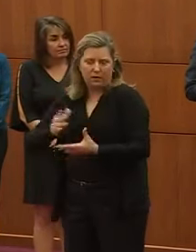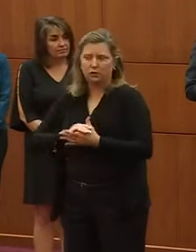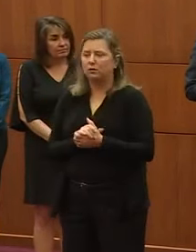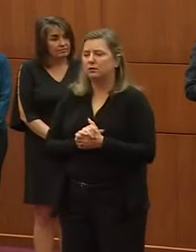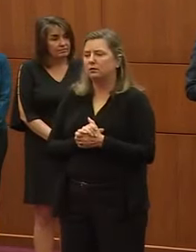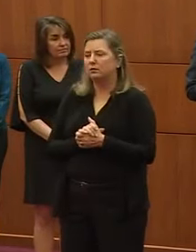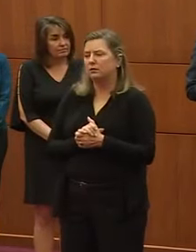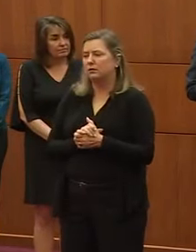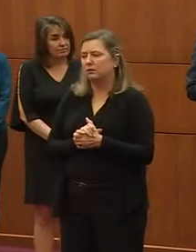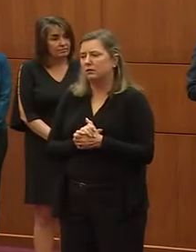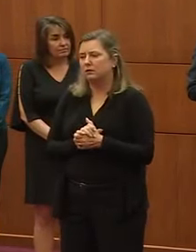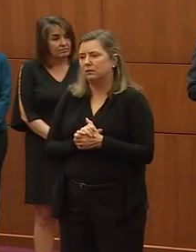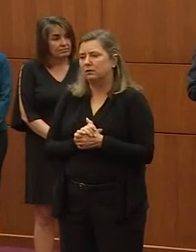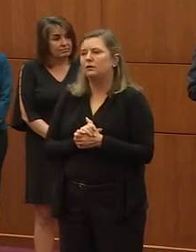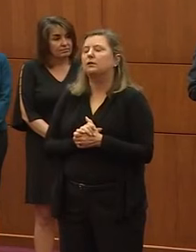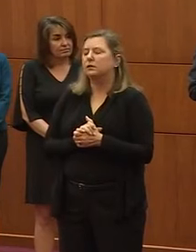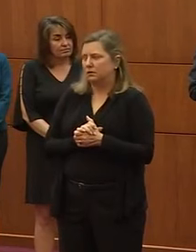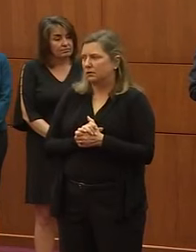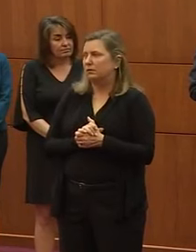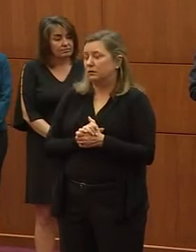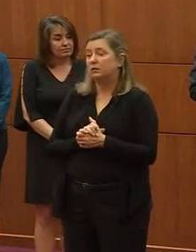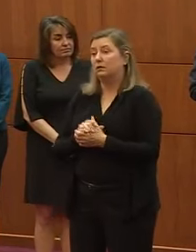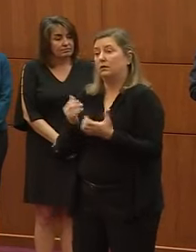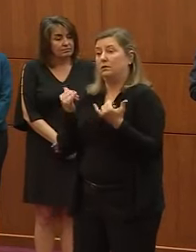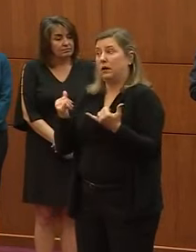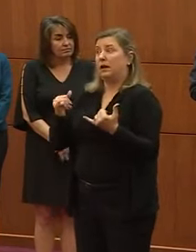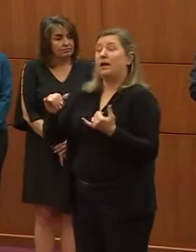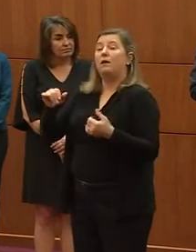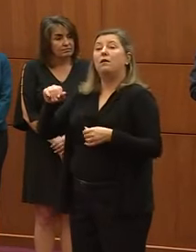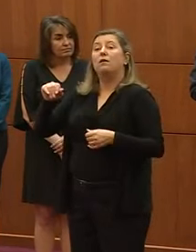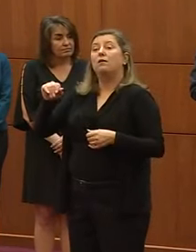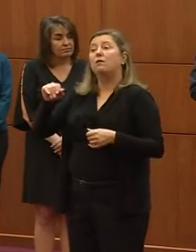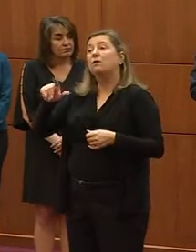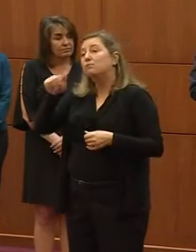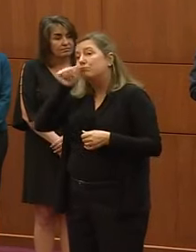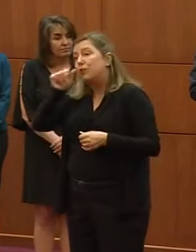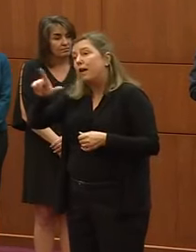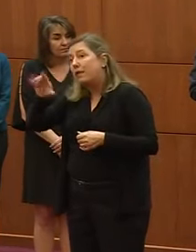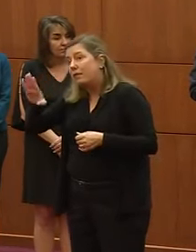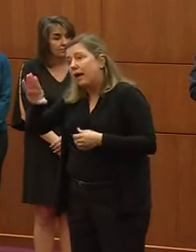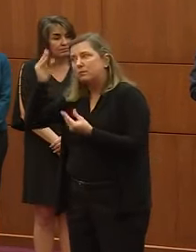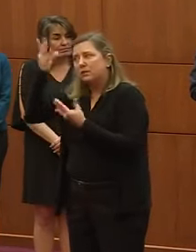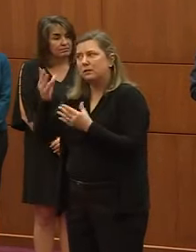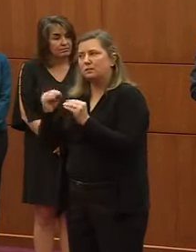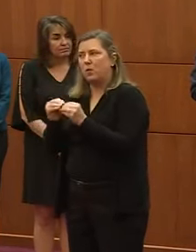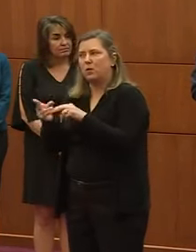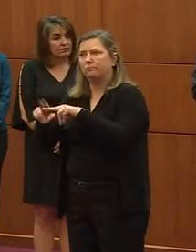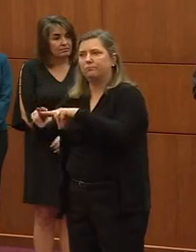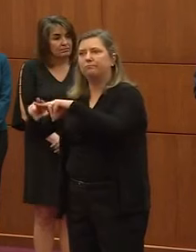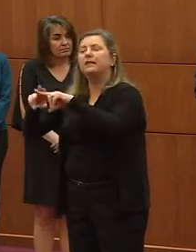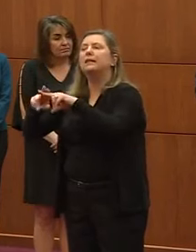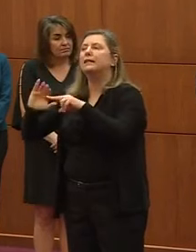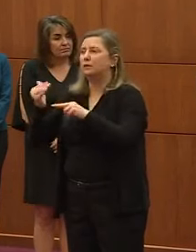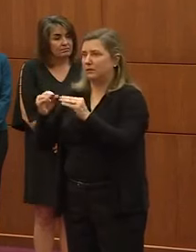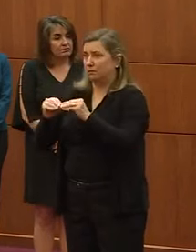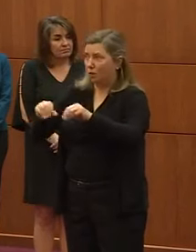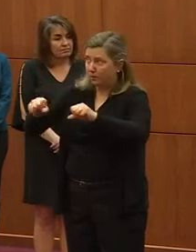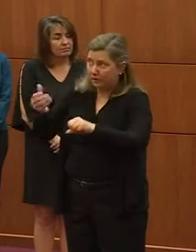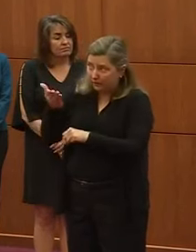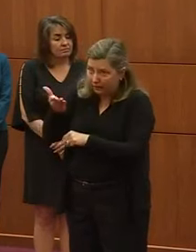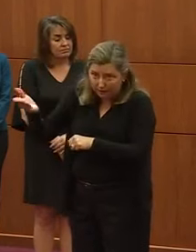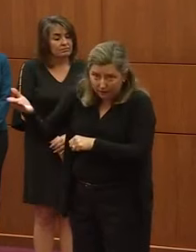an increase in reports now, or labs being reported from outside private labs. So there does seem to be more capacity